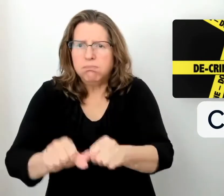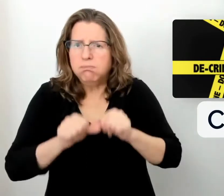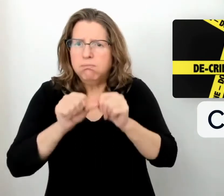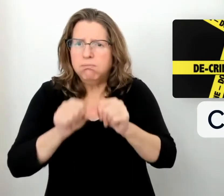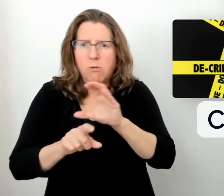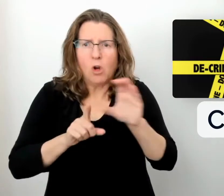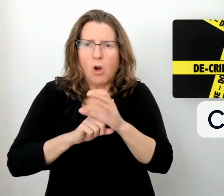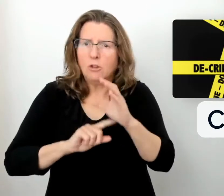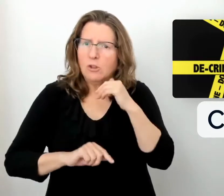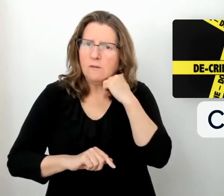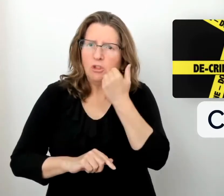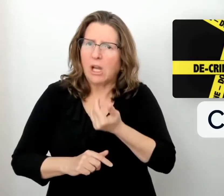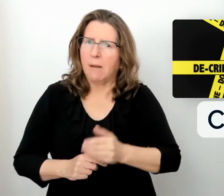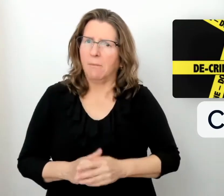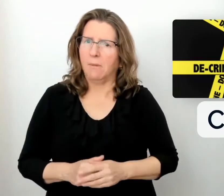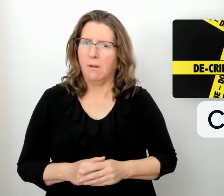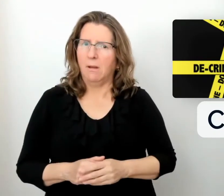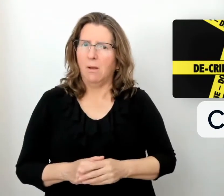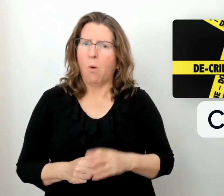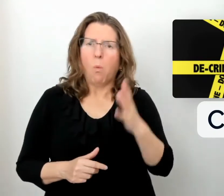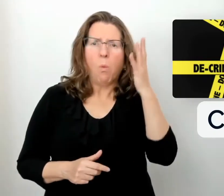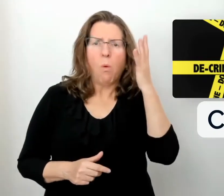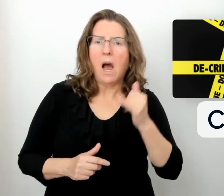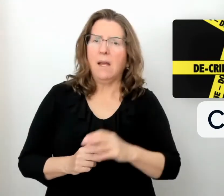put on students for failing to do without supports.